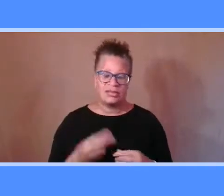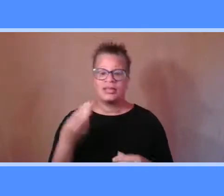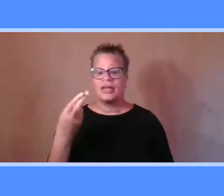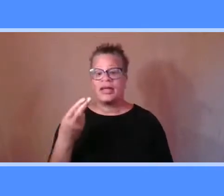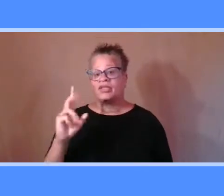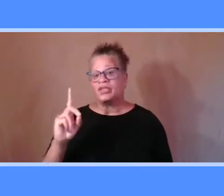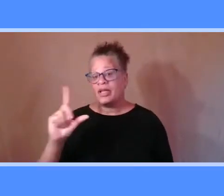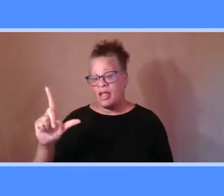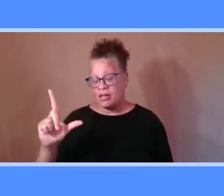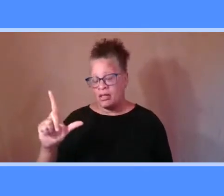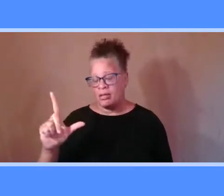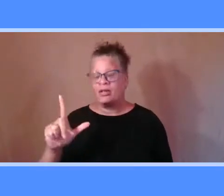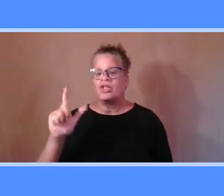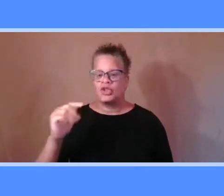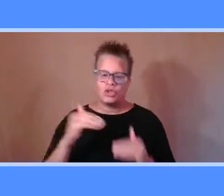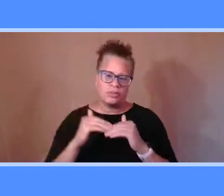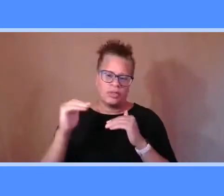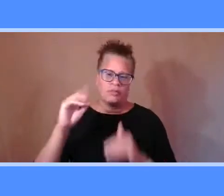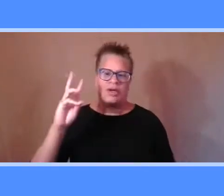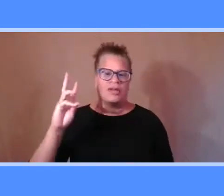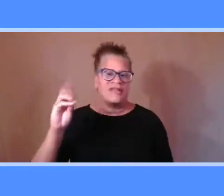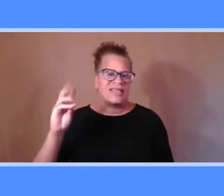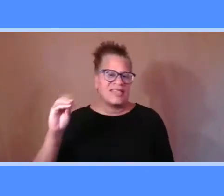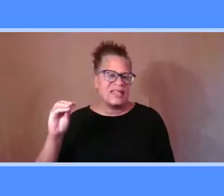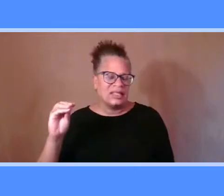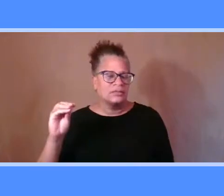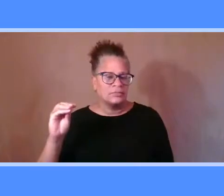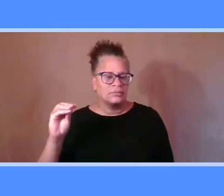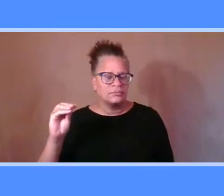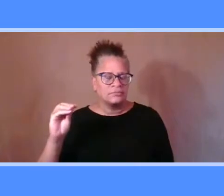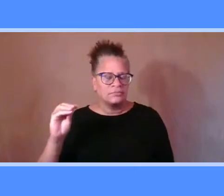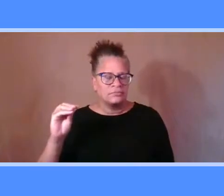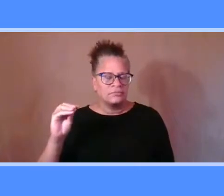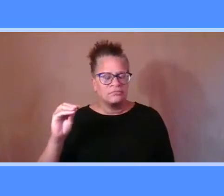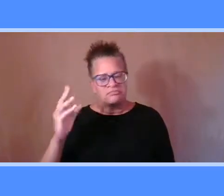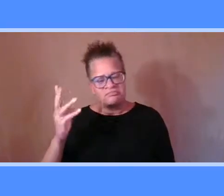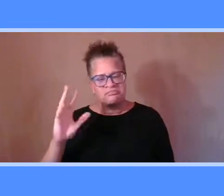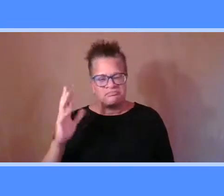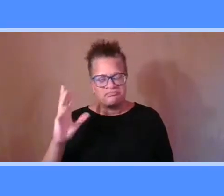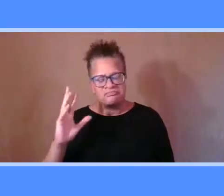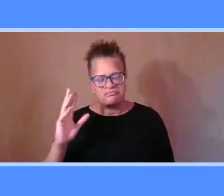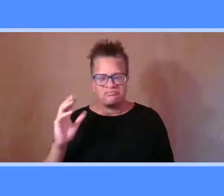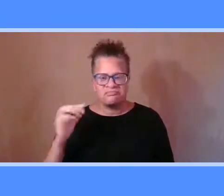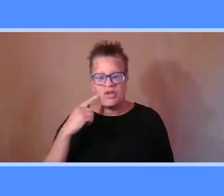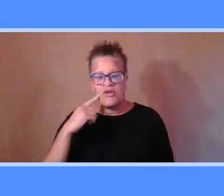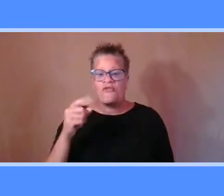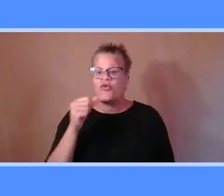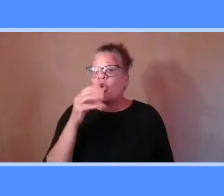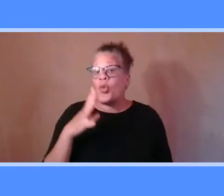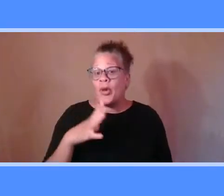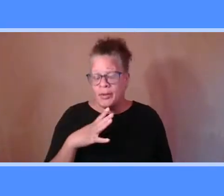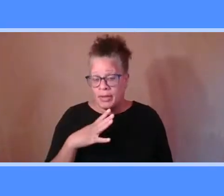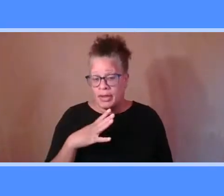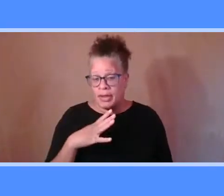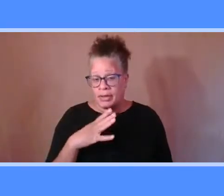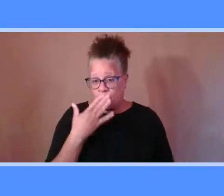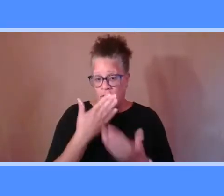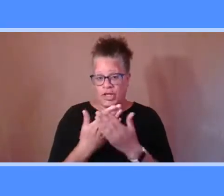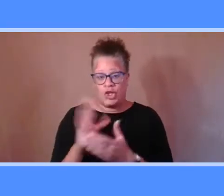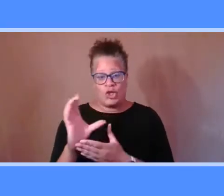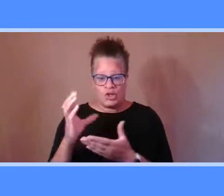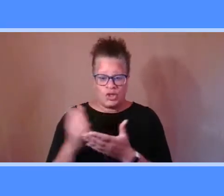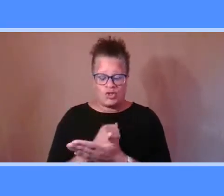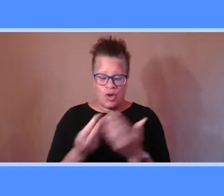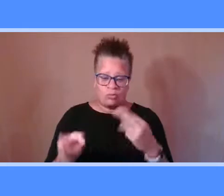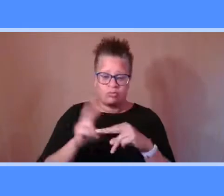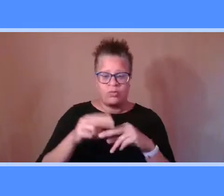HDL ideally should be above 60. It's a lot easier for women to get their good cholesterol up than